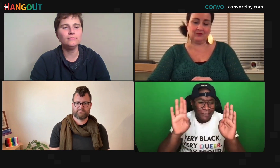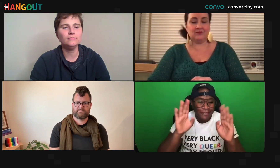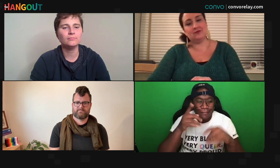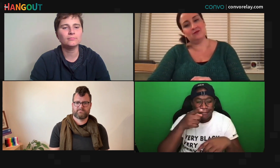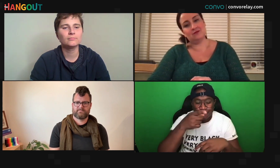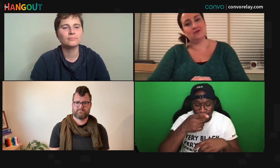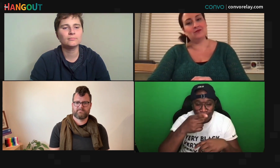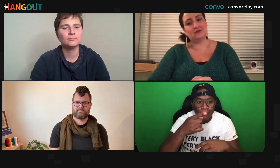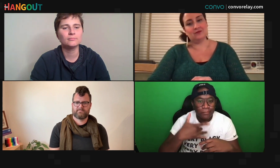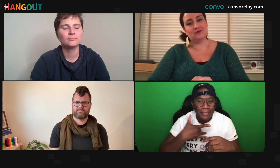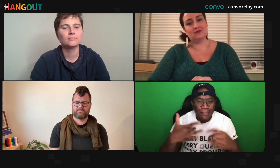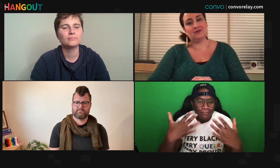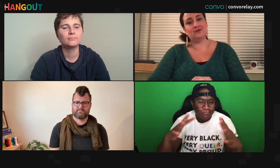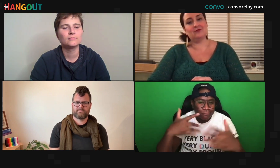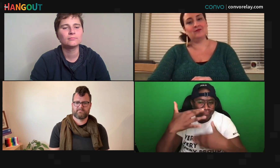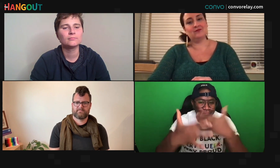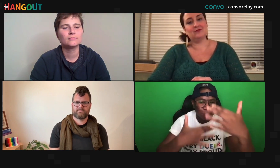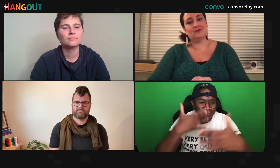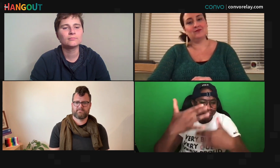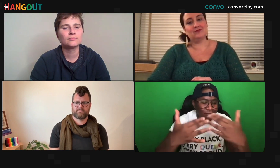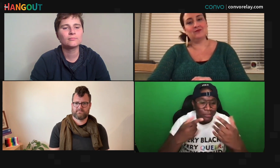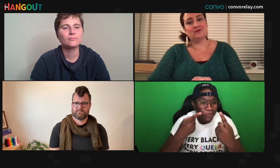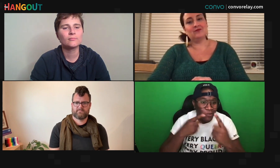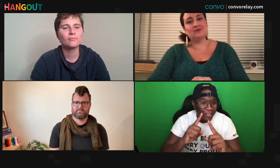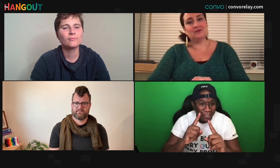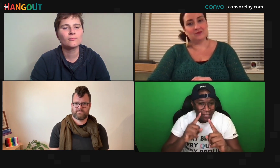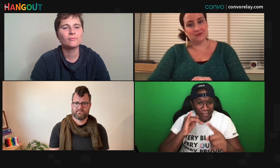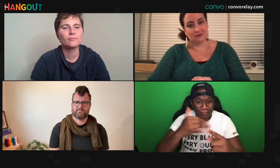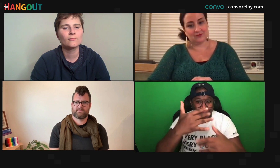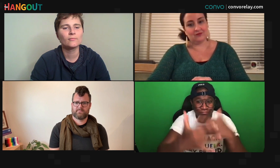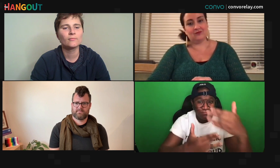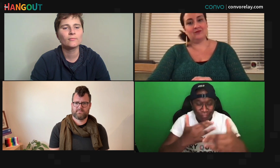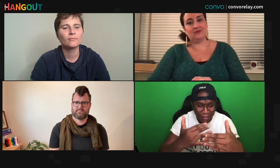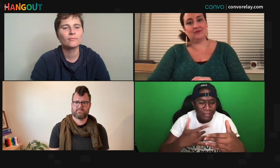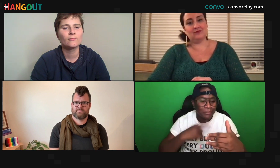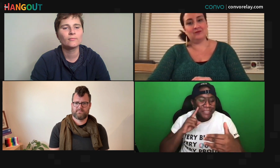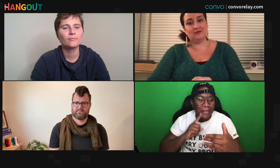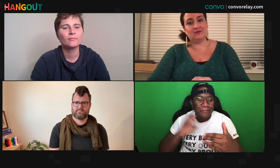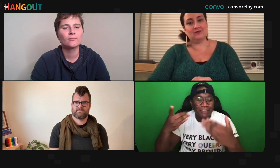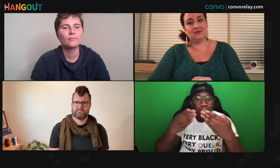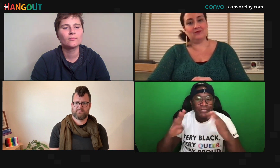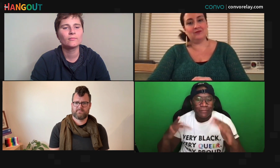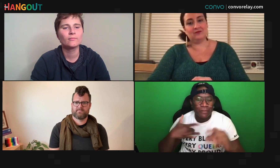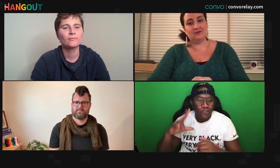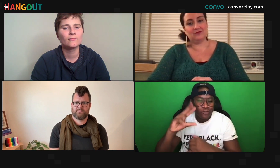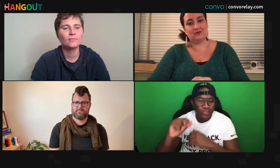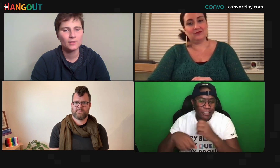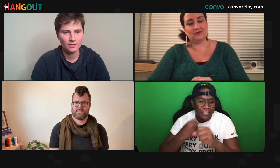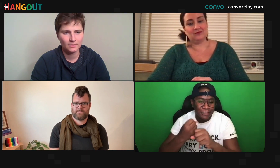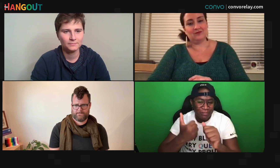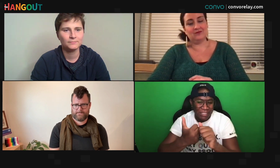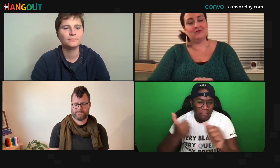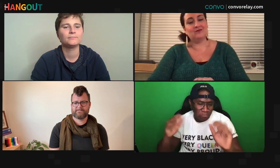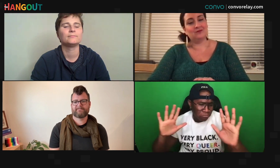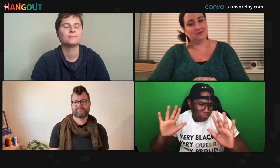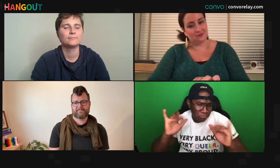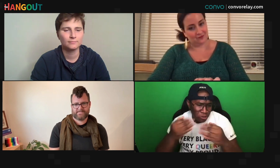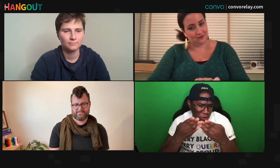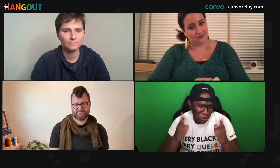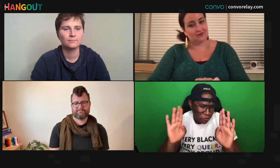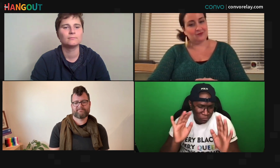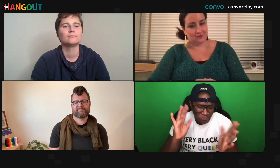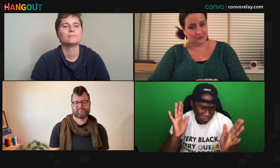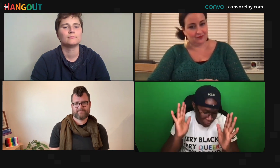for example, there's some schools in general, they're doing so much